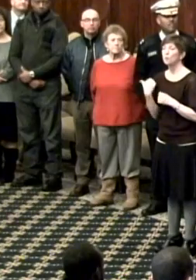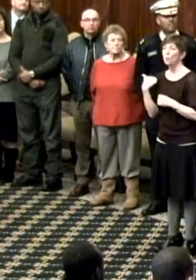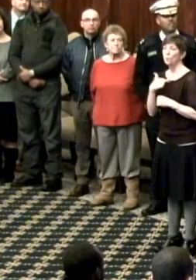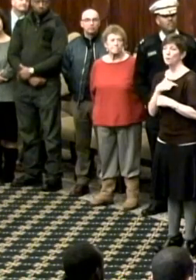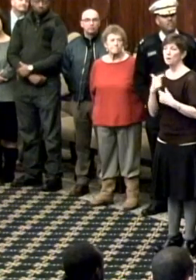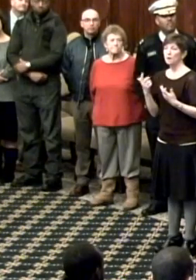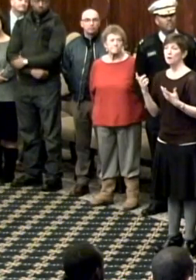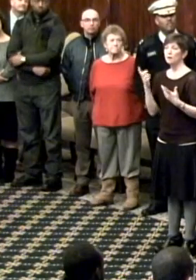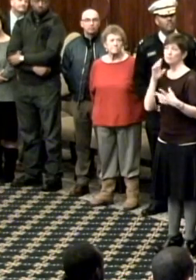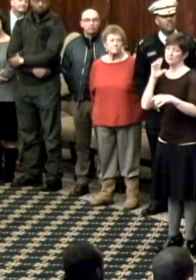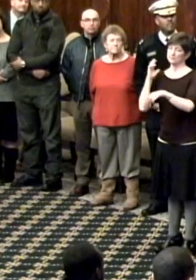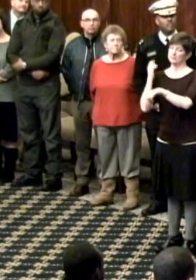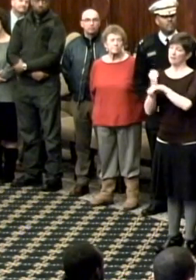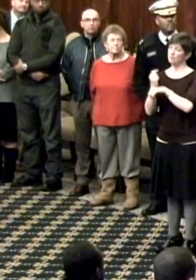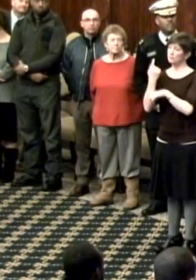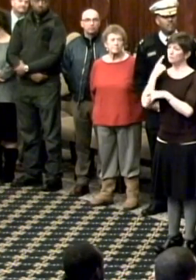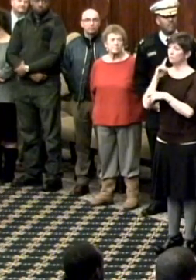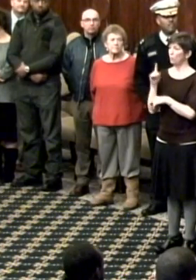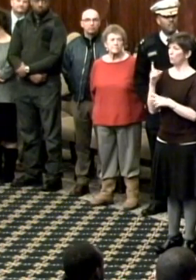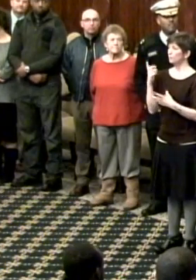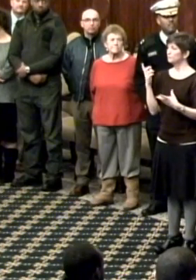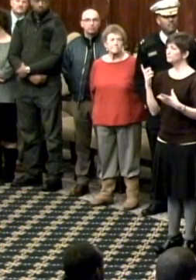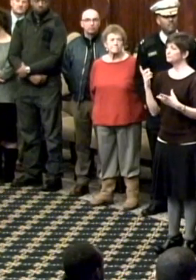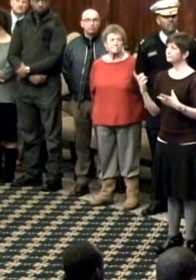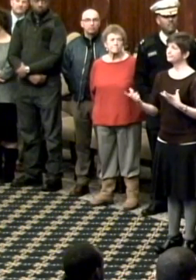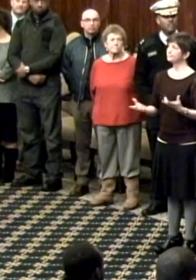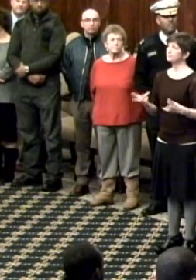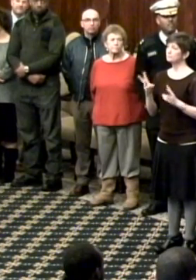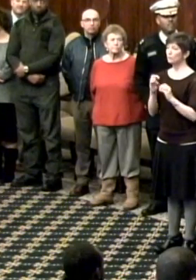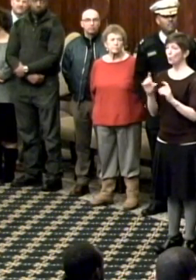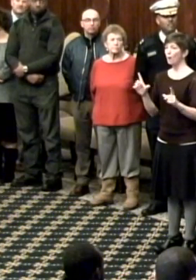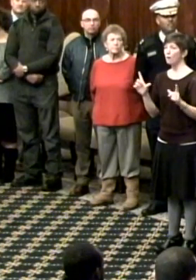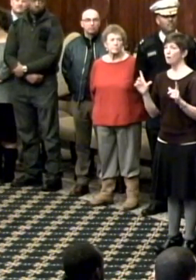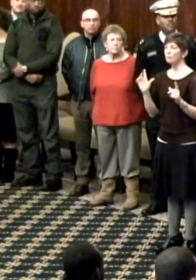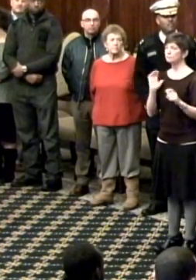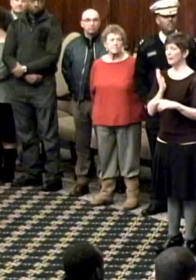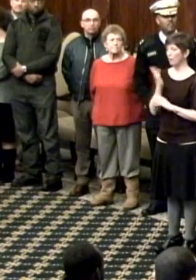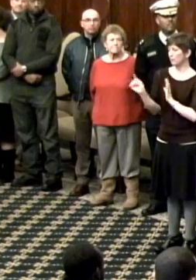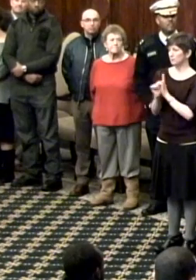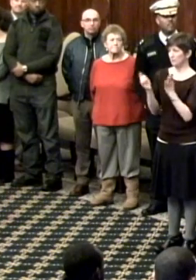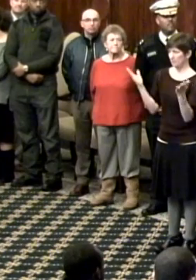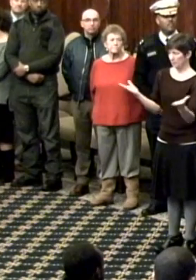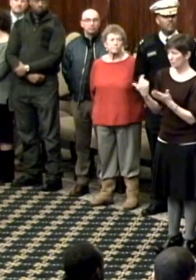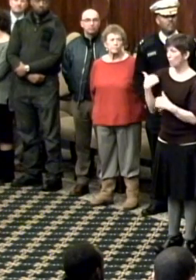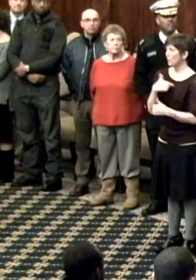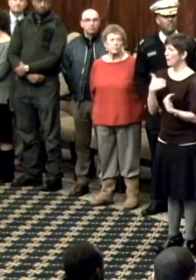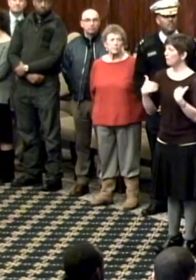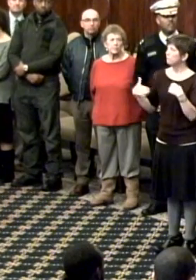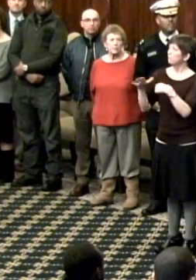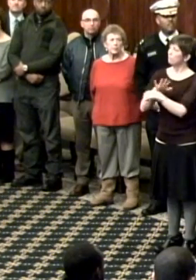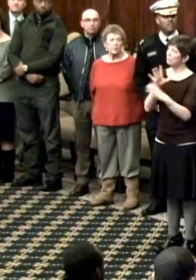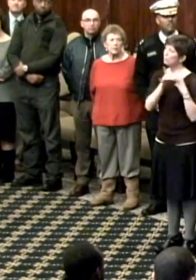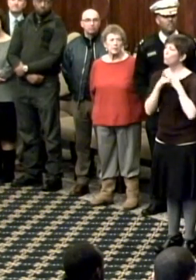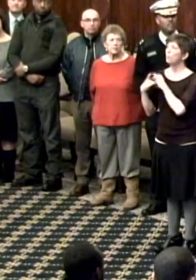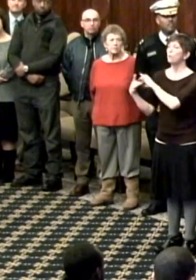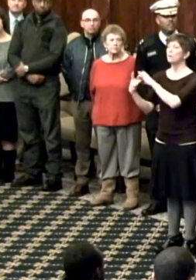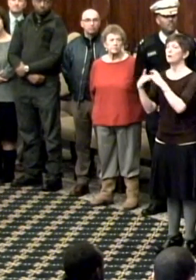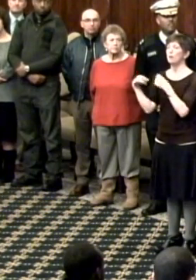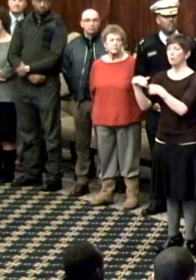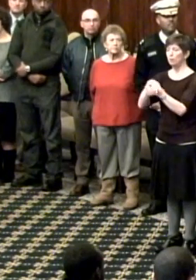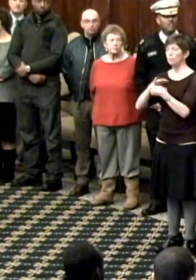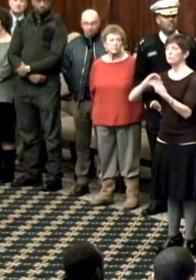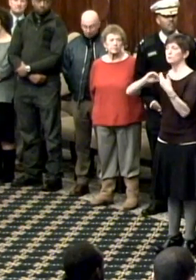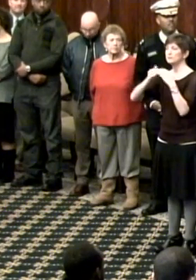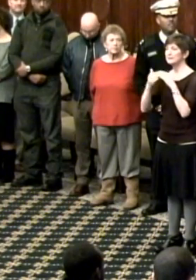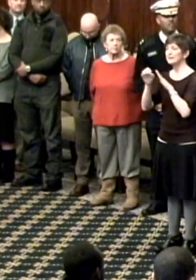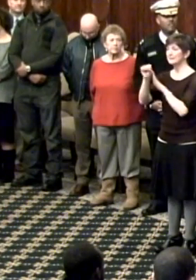we've established over the last, well, pretty much all of our time, we have a fully coordinated local or